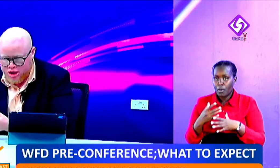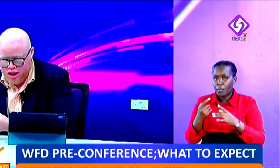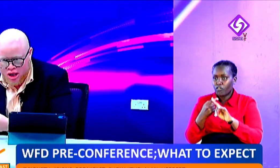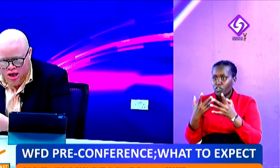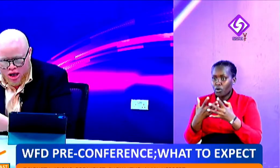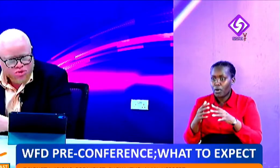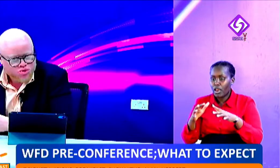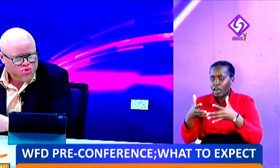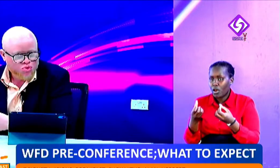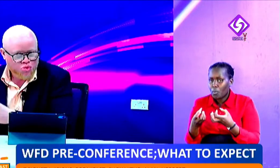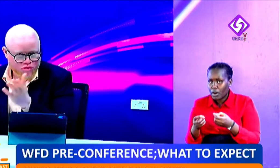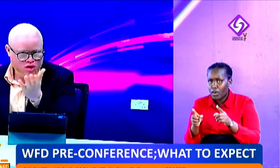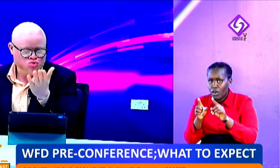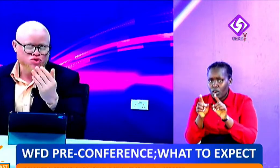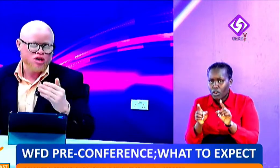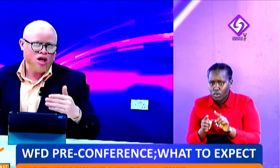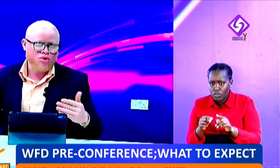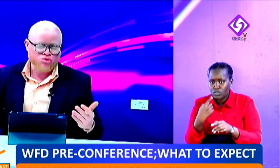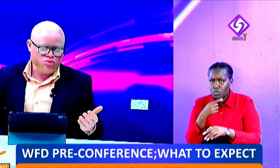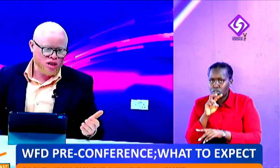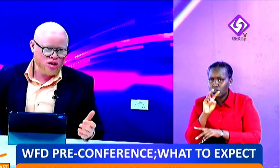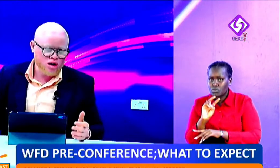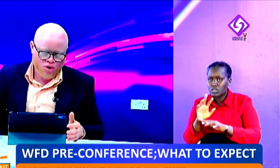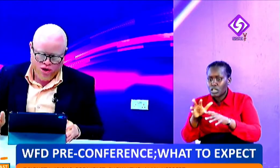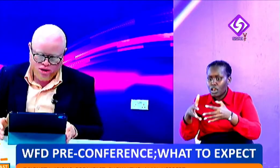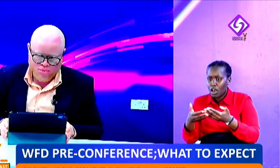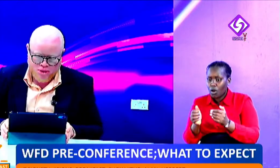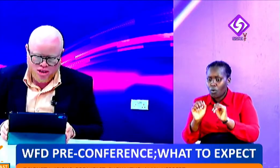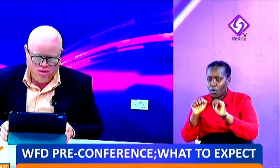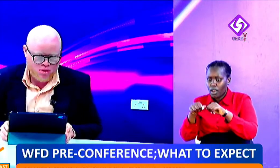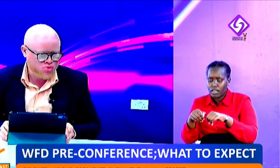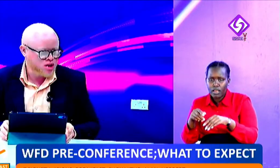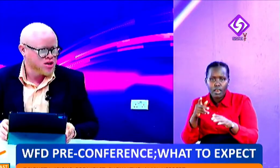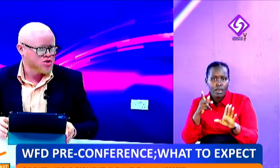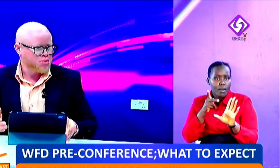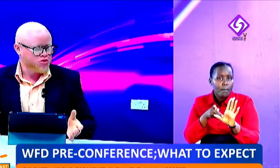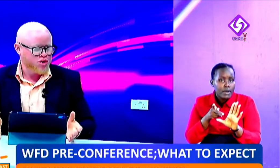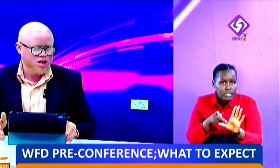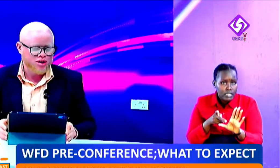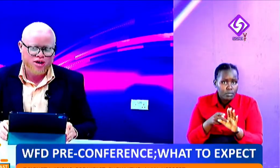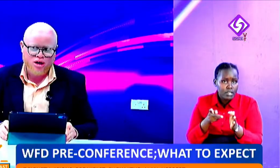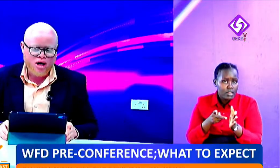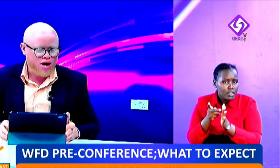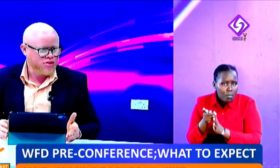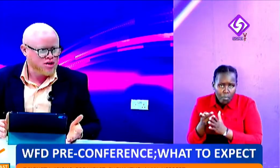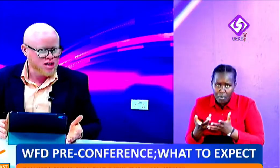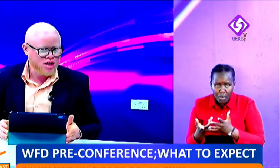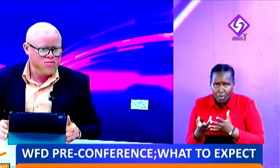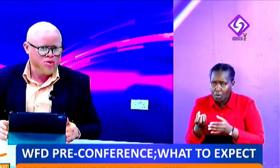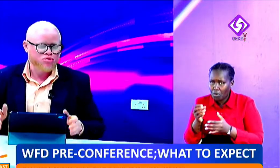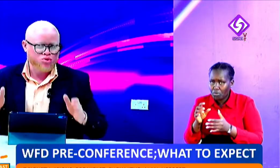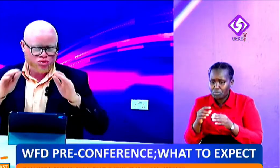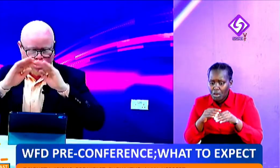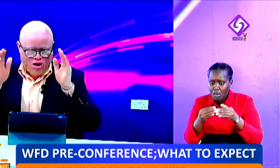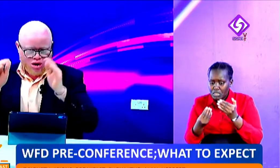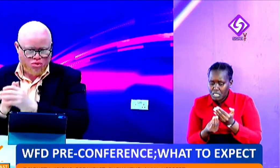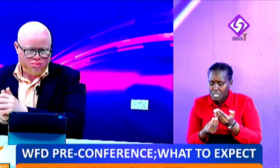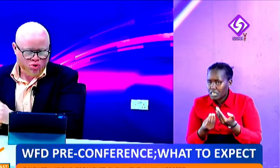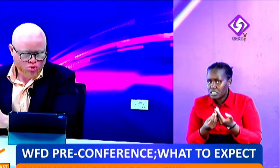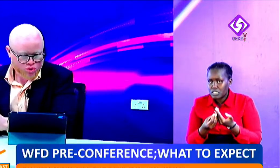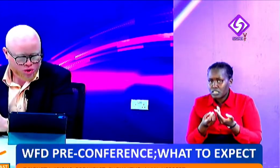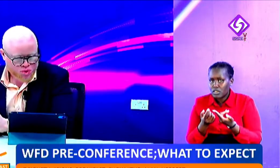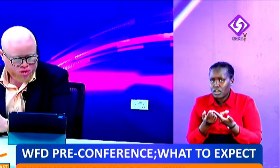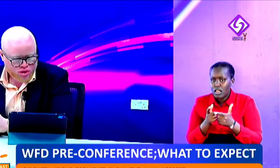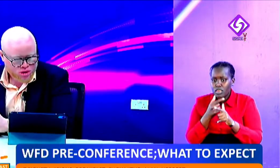many are they? And also, whoever is watching, how can they participate? Do they need to pay for anything? Are there tickets? But of course, we'll